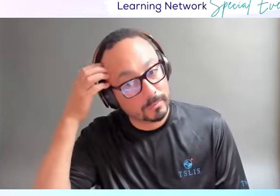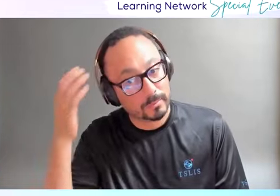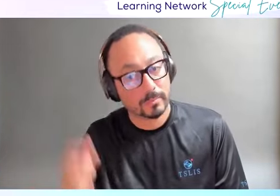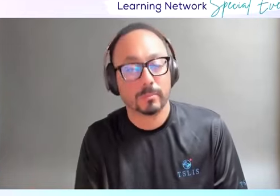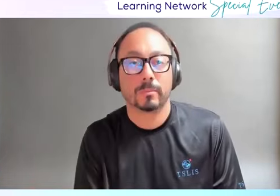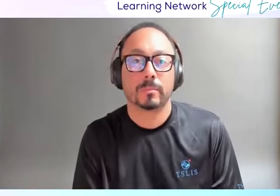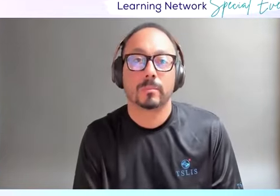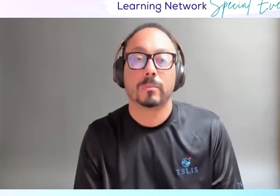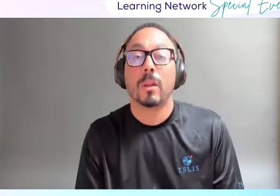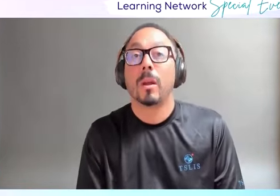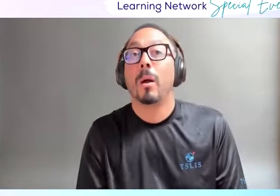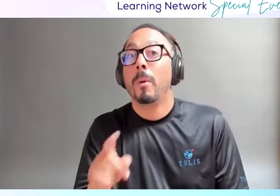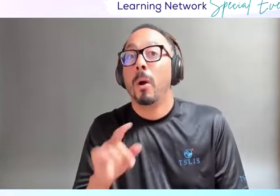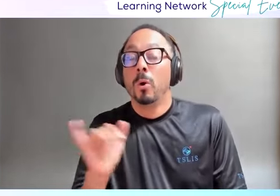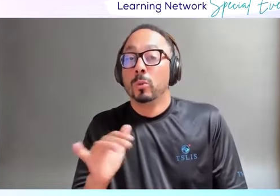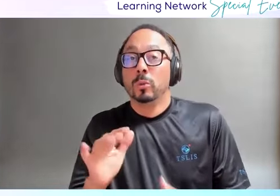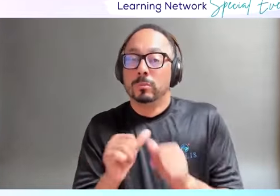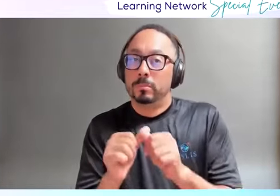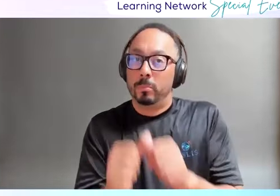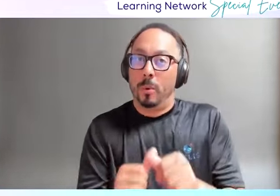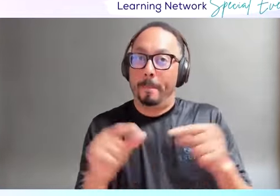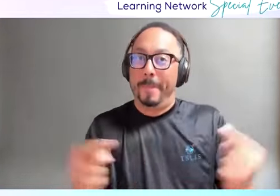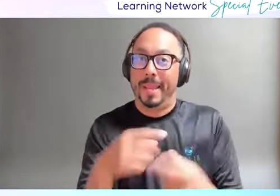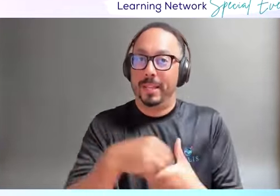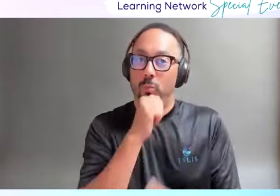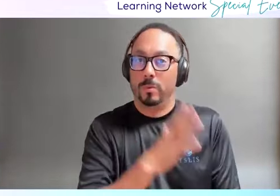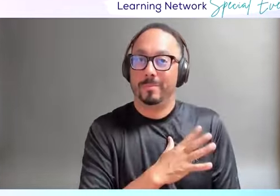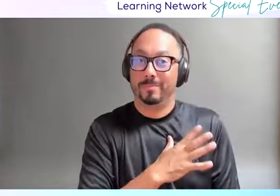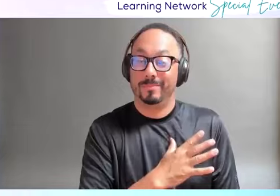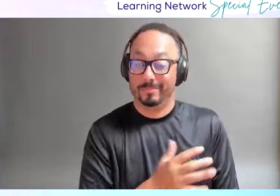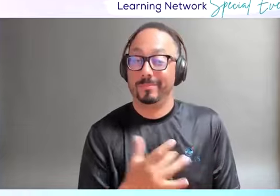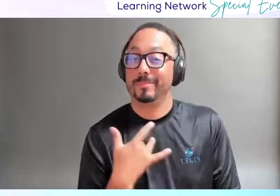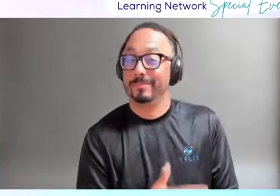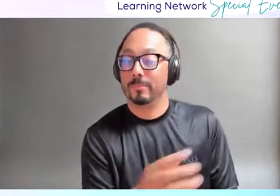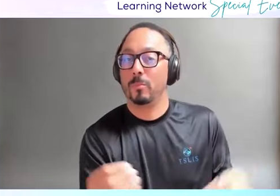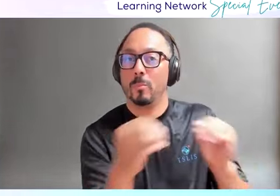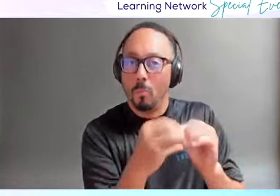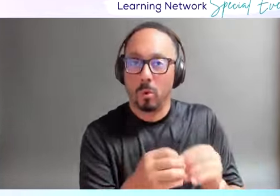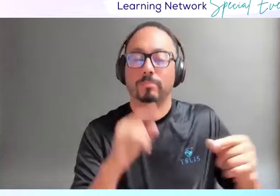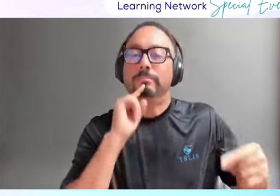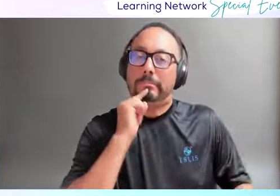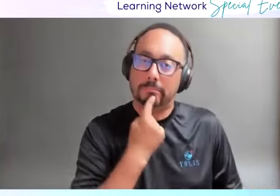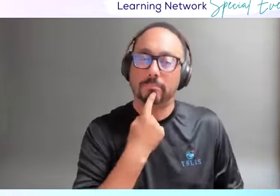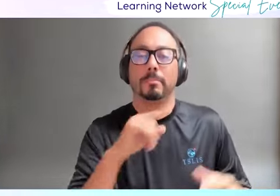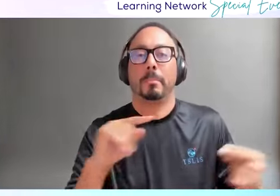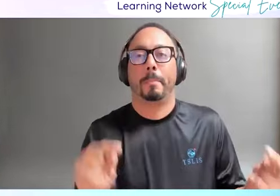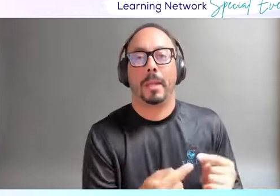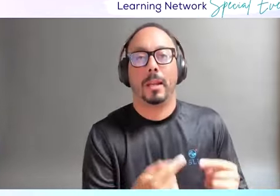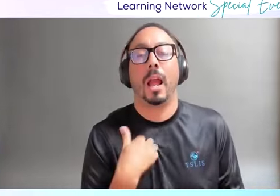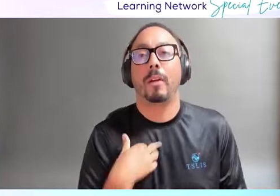chronic pain in women. Women have more chronic pain. We've got some resources on our website about that you might